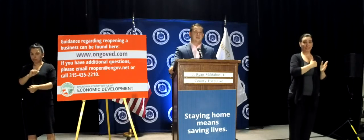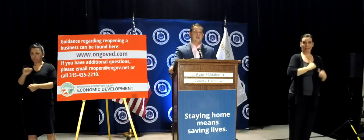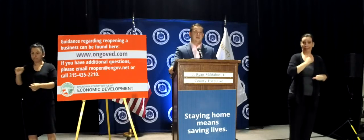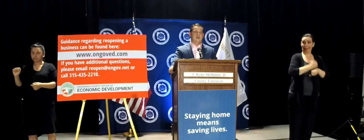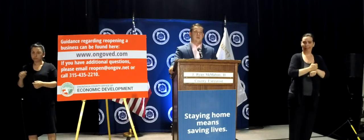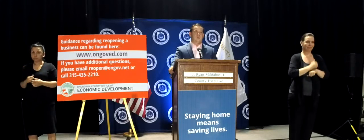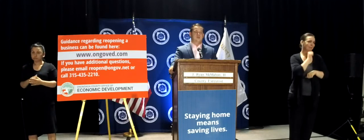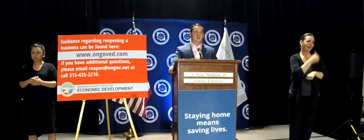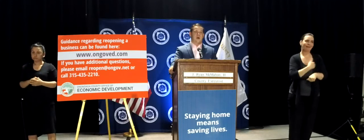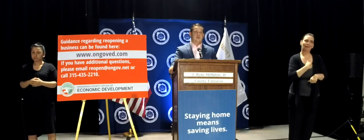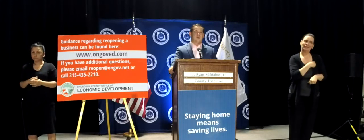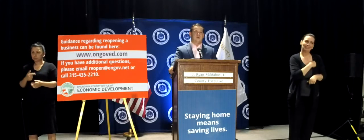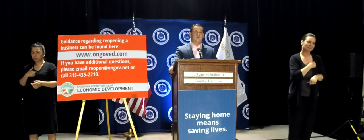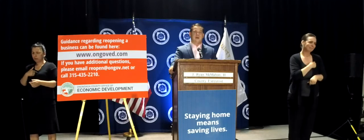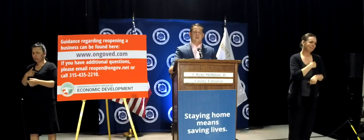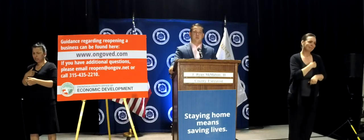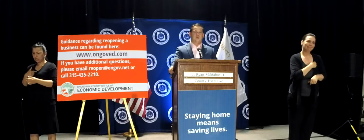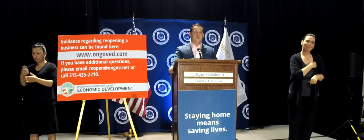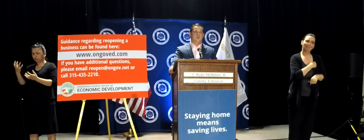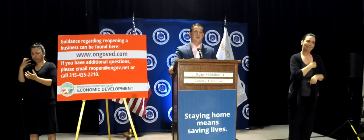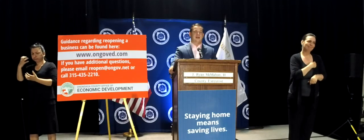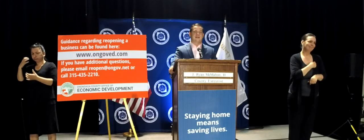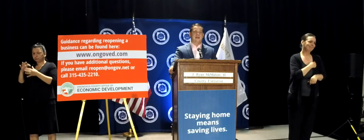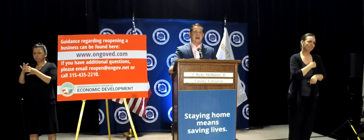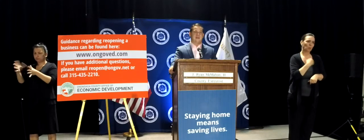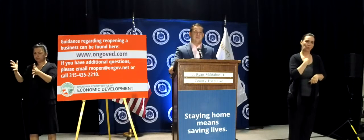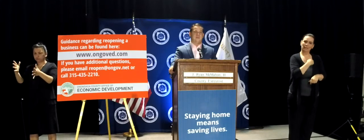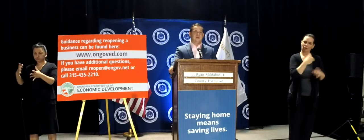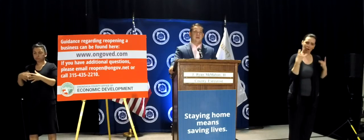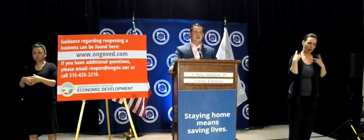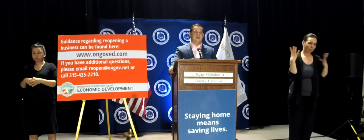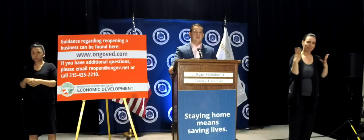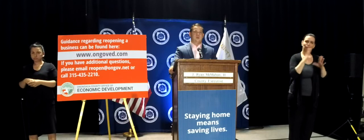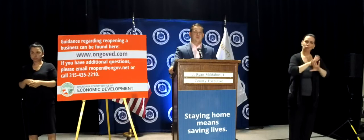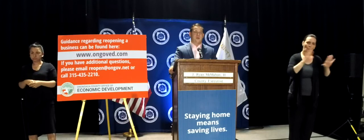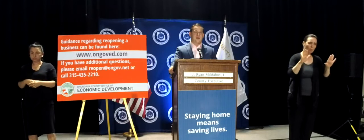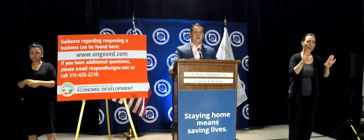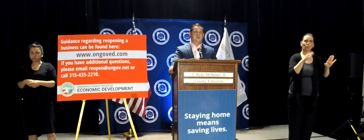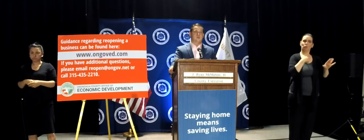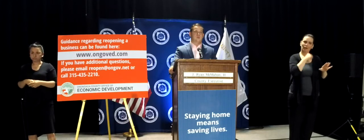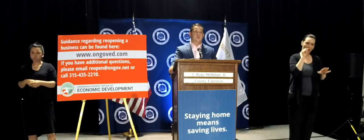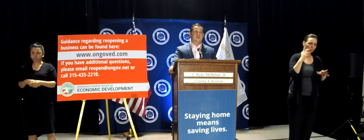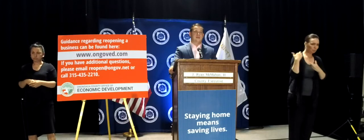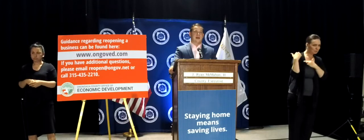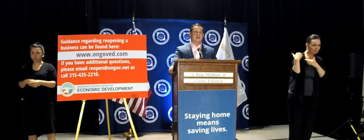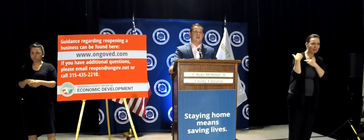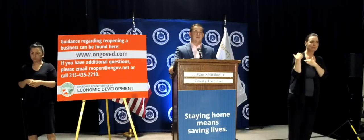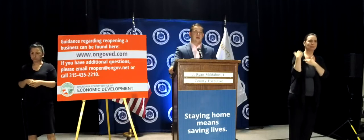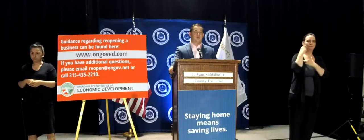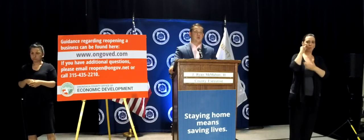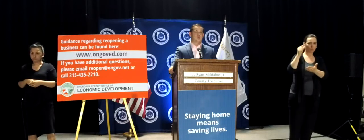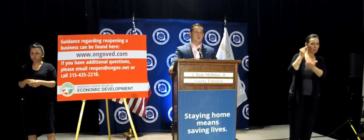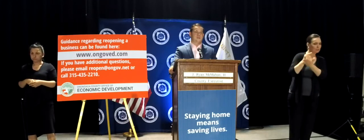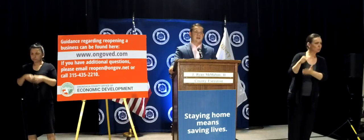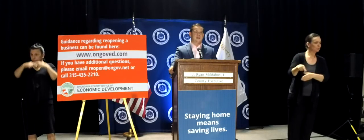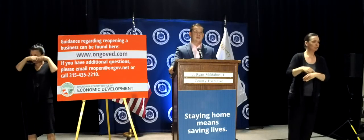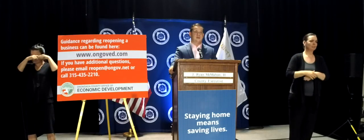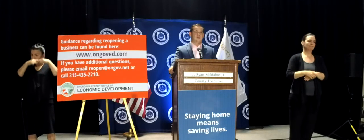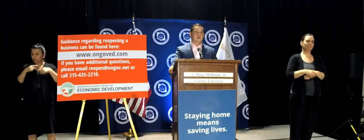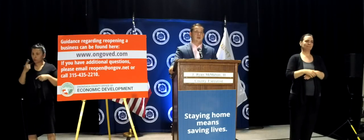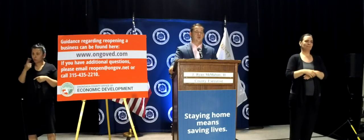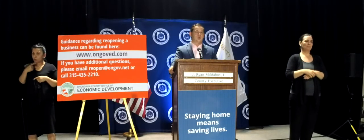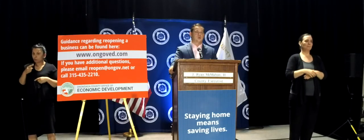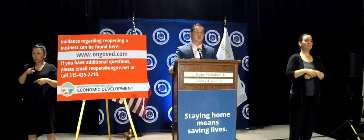plans whatsoever. We did not approve them. We did not deny them. Those plans will be decided by your